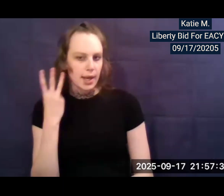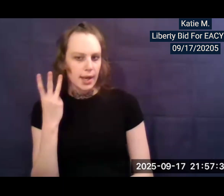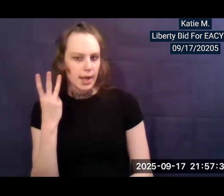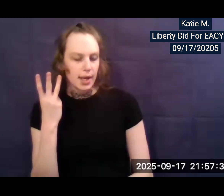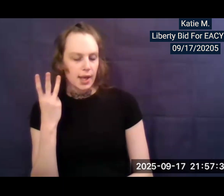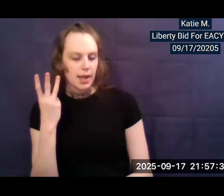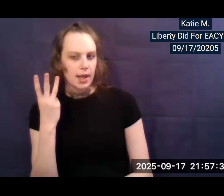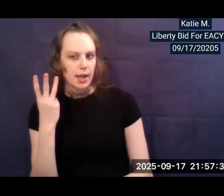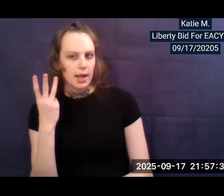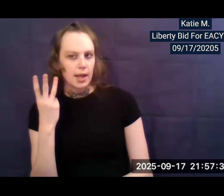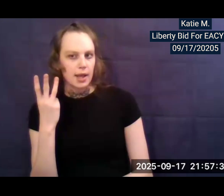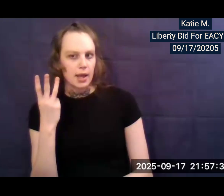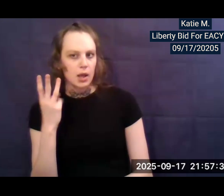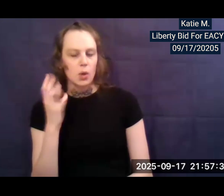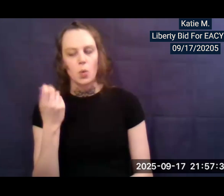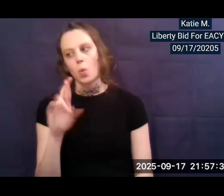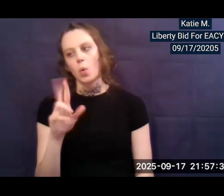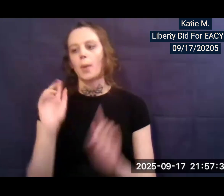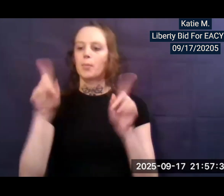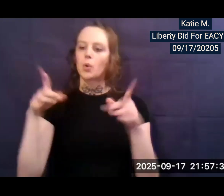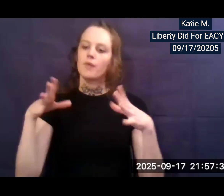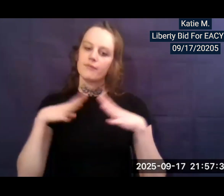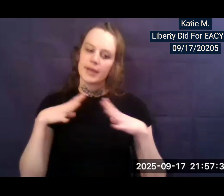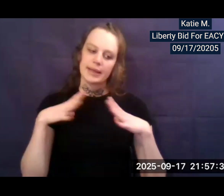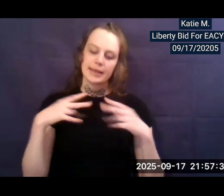something, going on a vacation, taking a trip, not taking a trip,